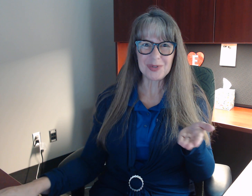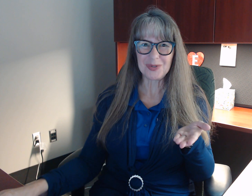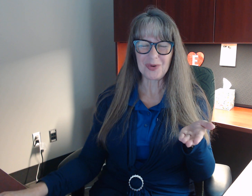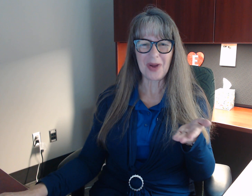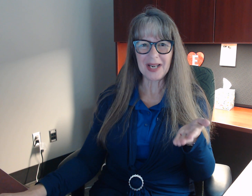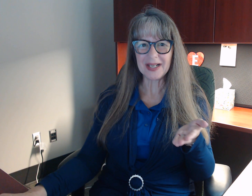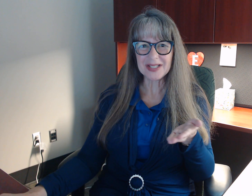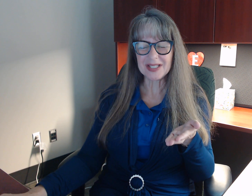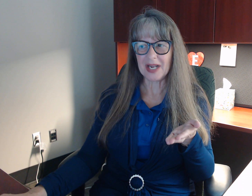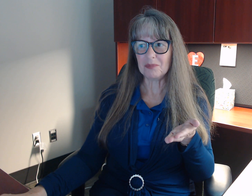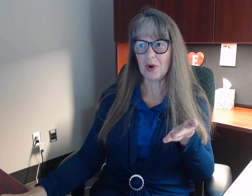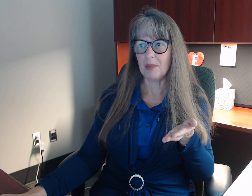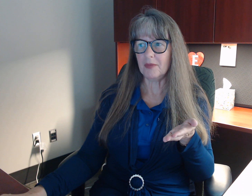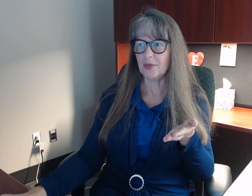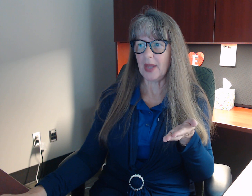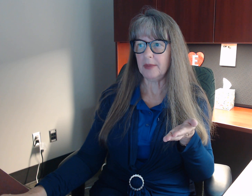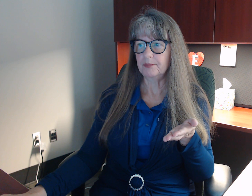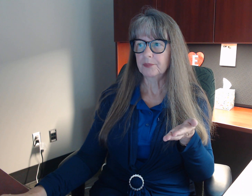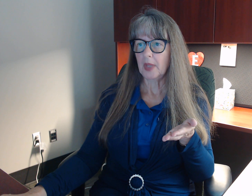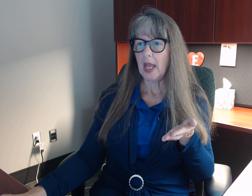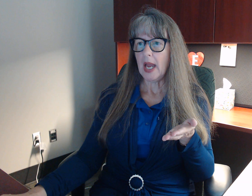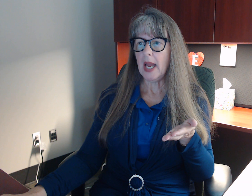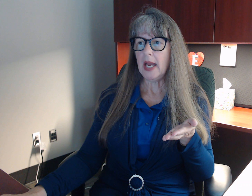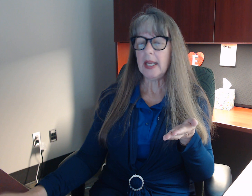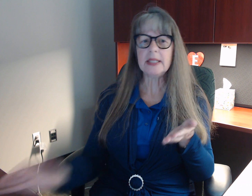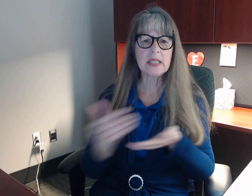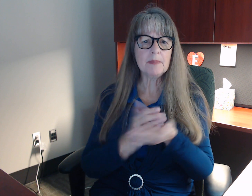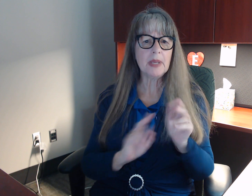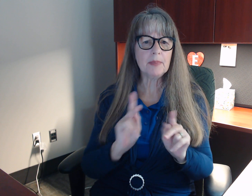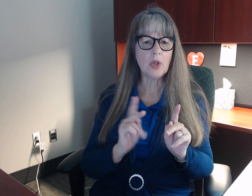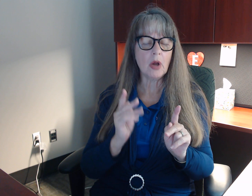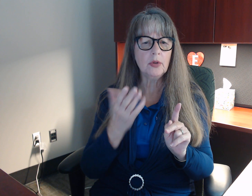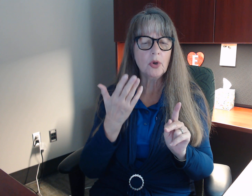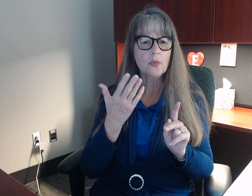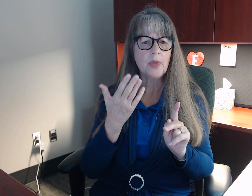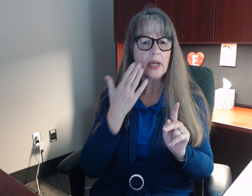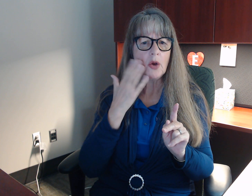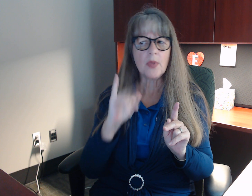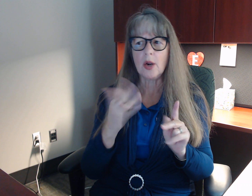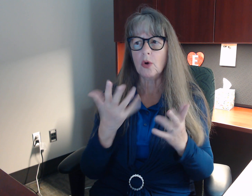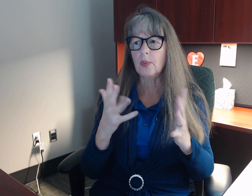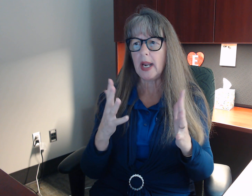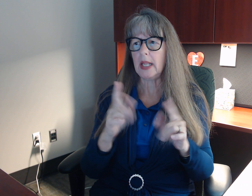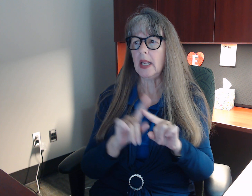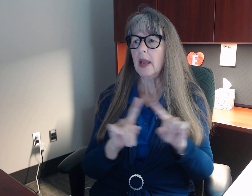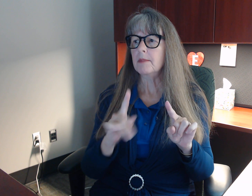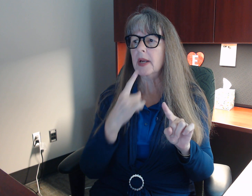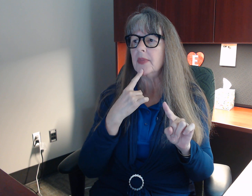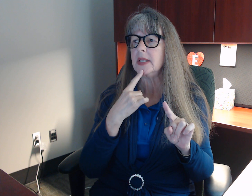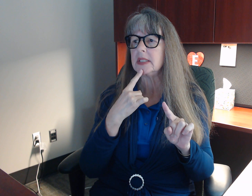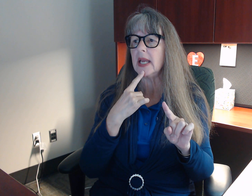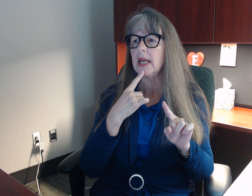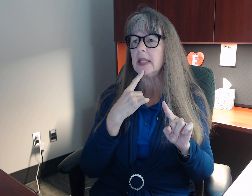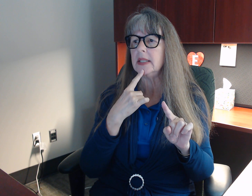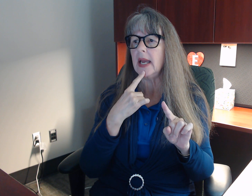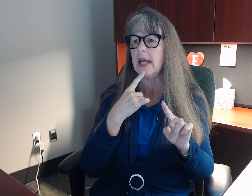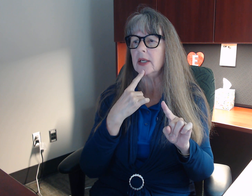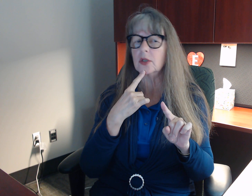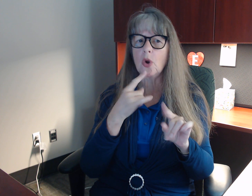So I like to sign problem for that. And some people, you know, they know that already, but they said that go